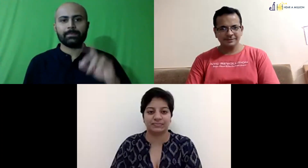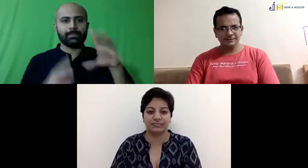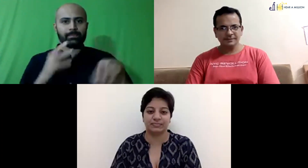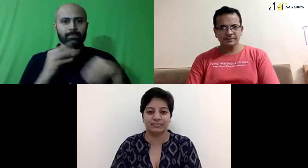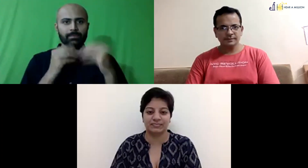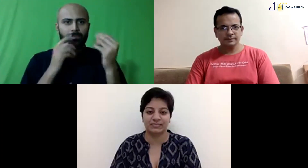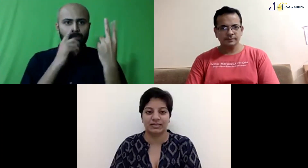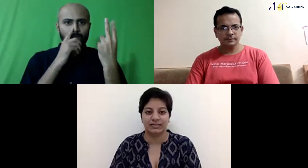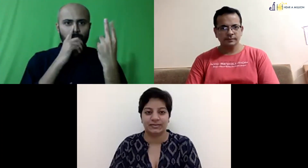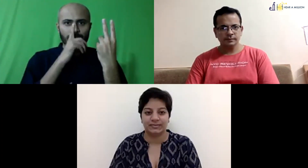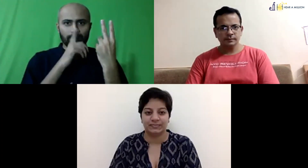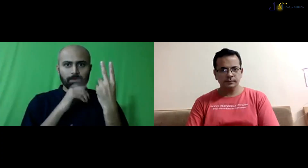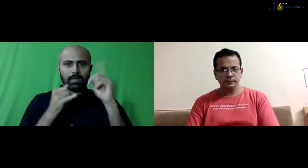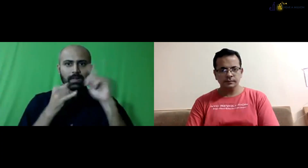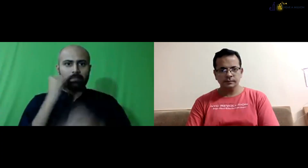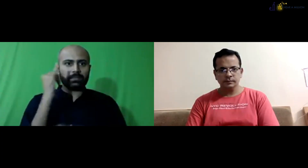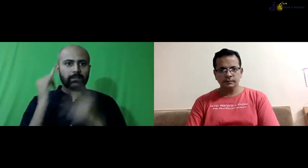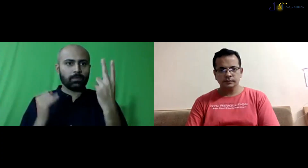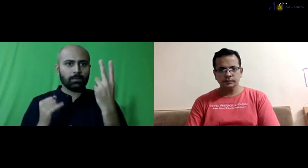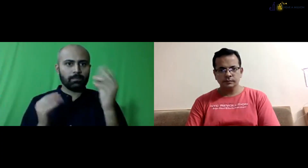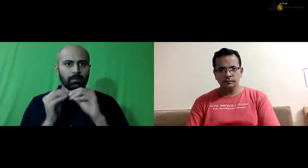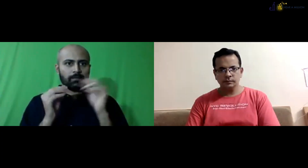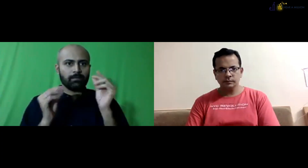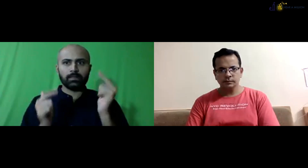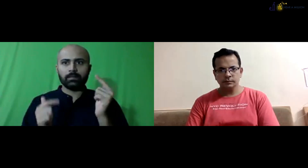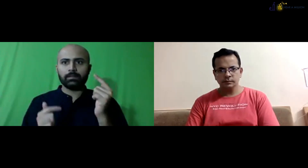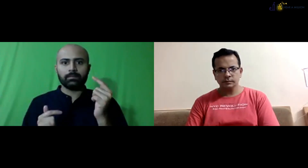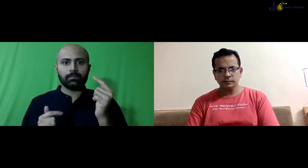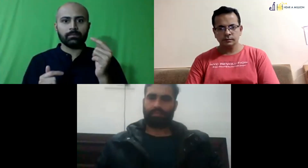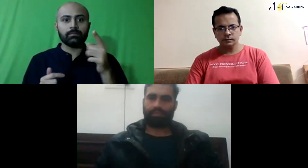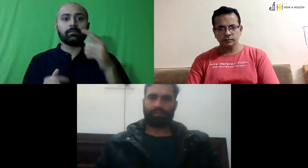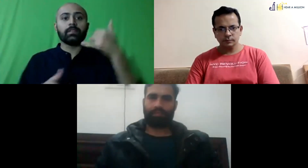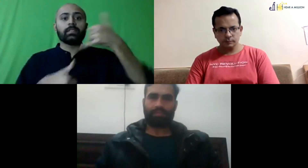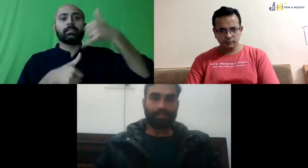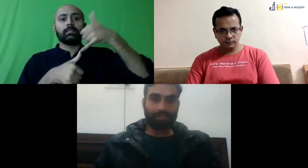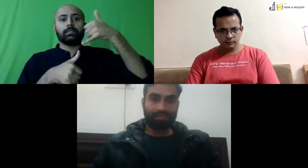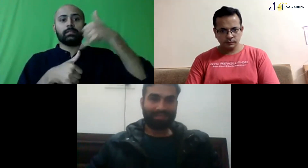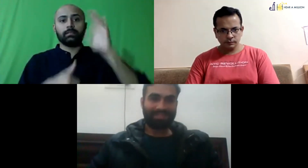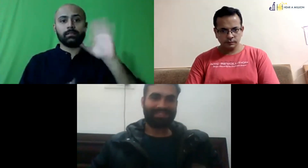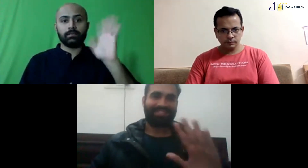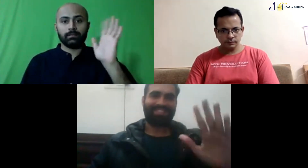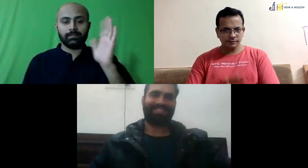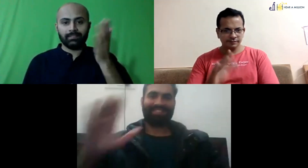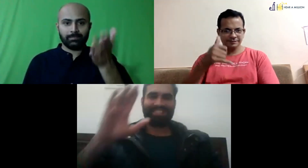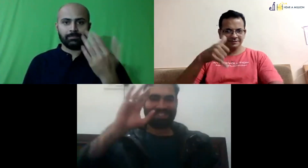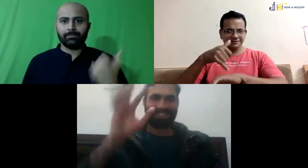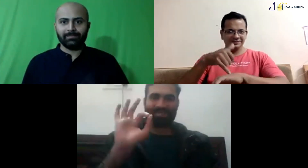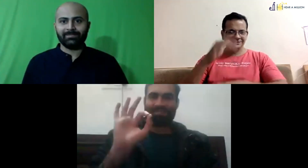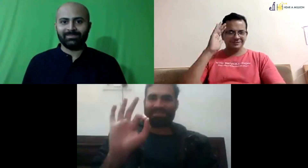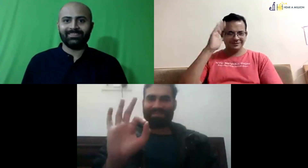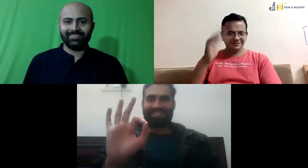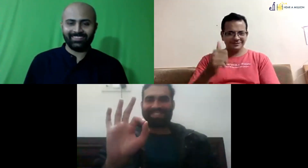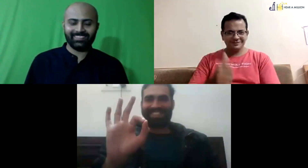Okay, good. So we have next two other. So we can take two raise hand.